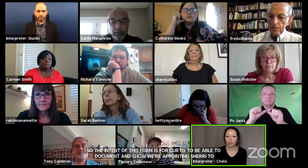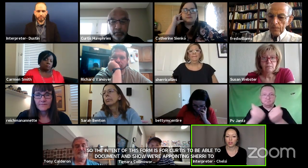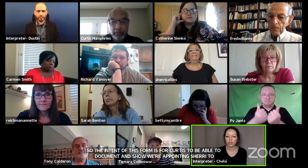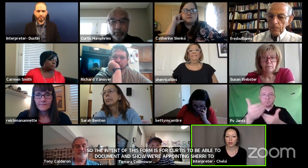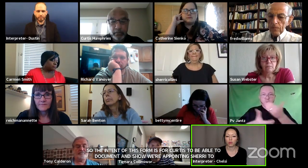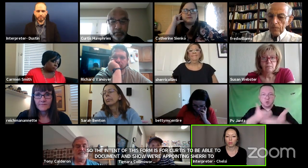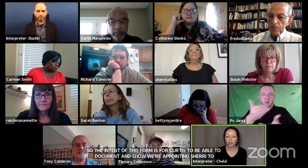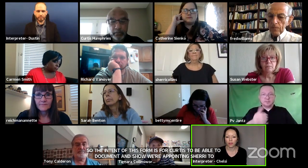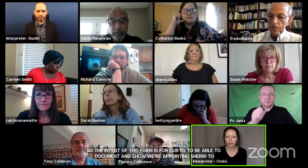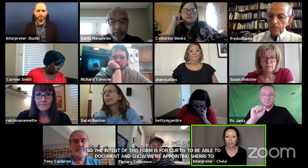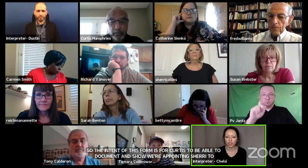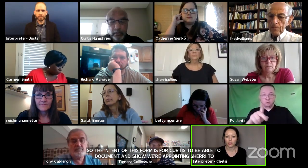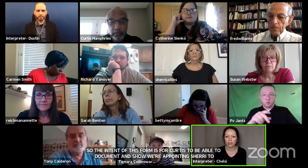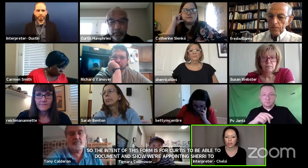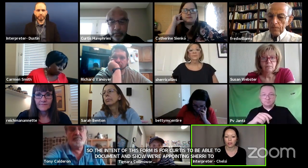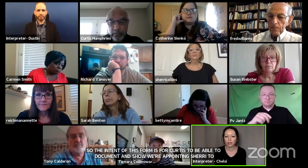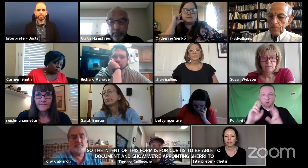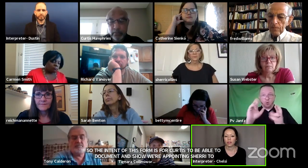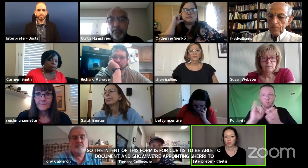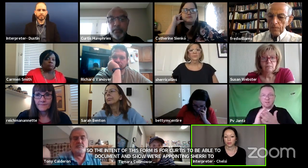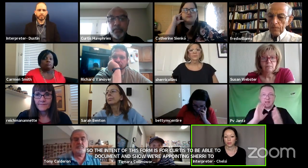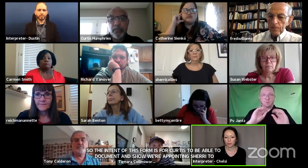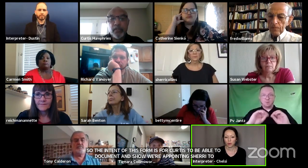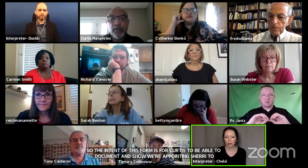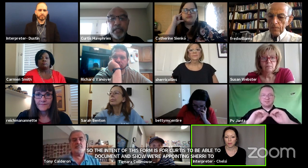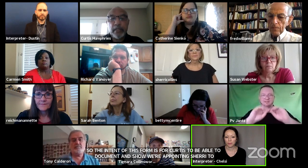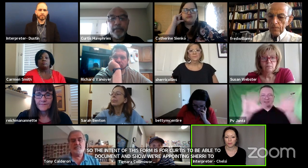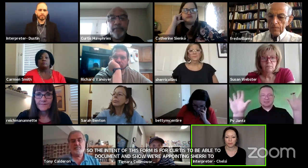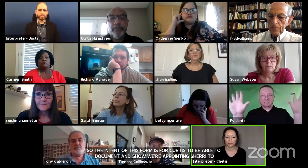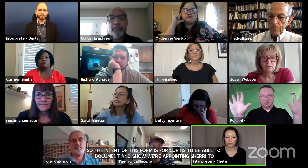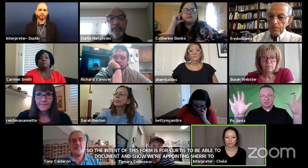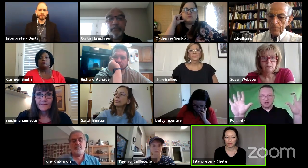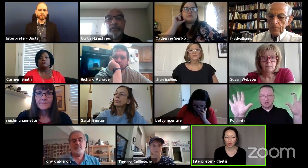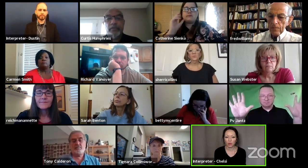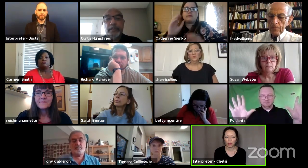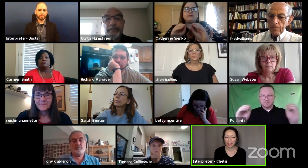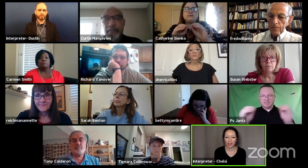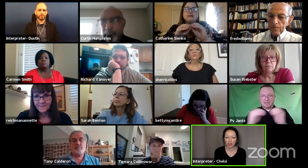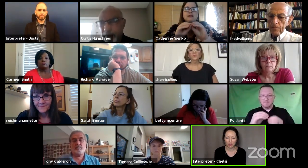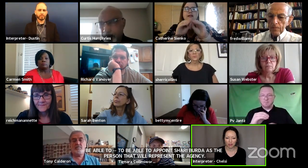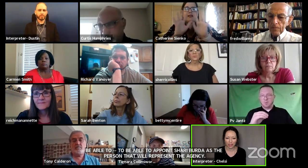as the person that will represent the agency. Okay,